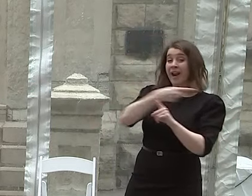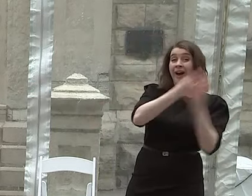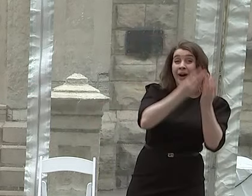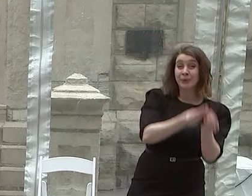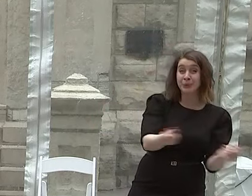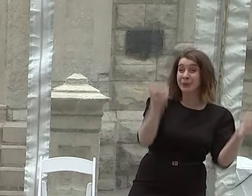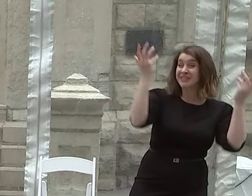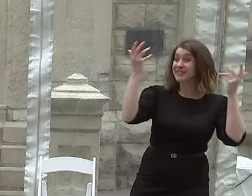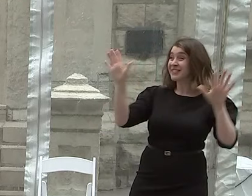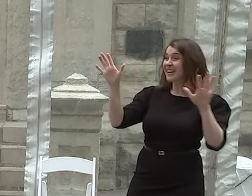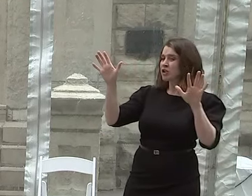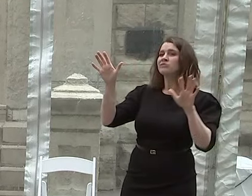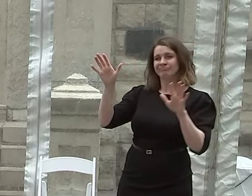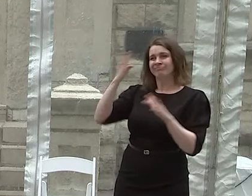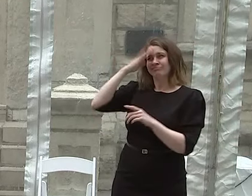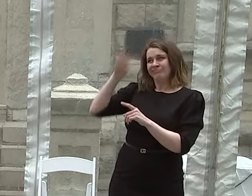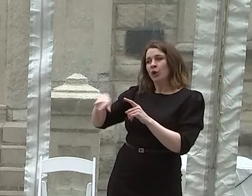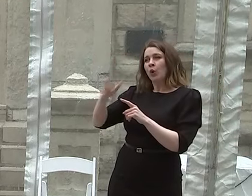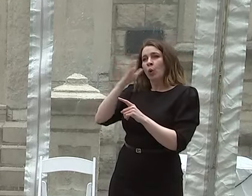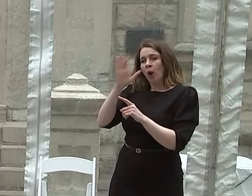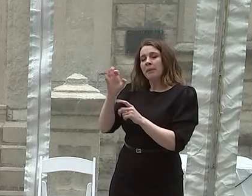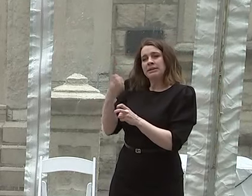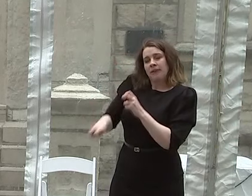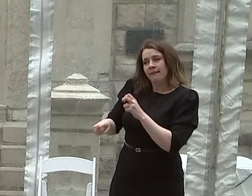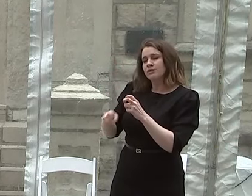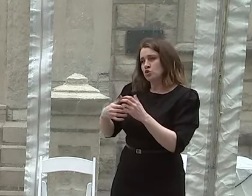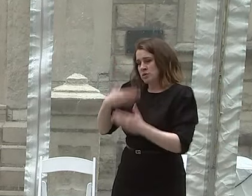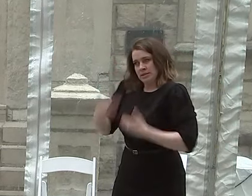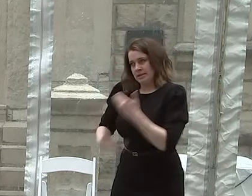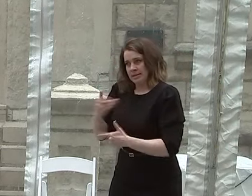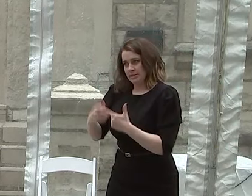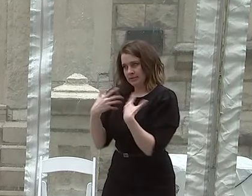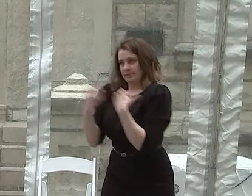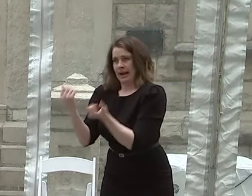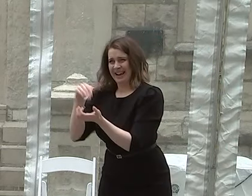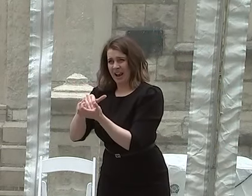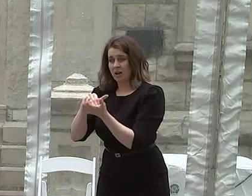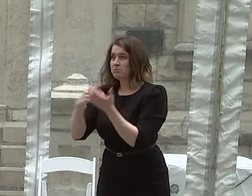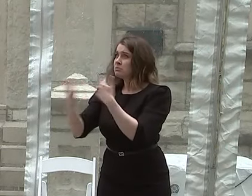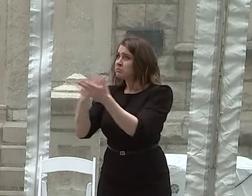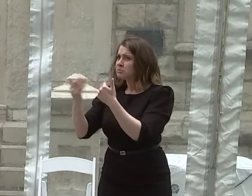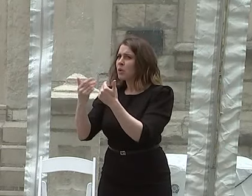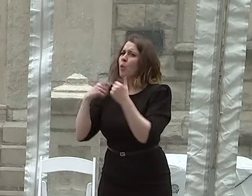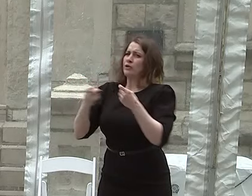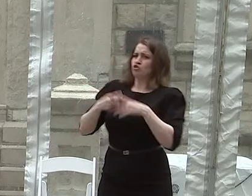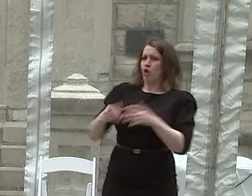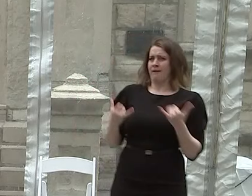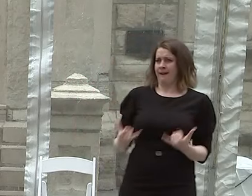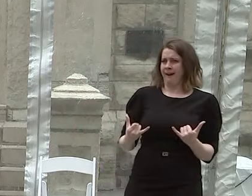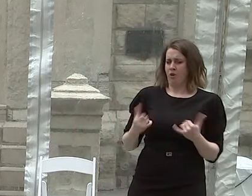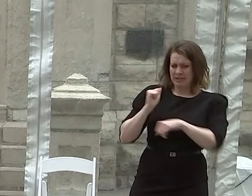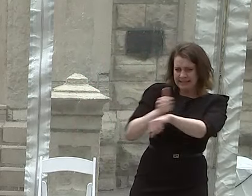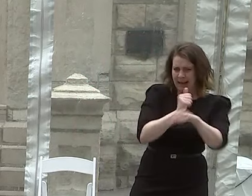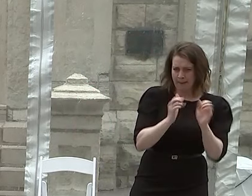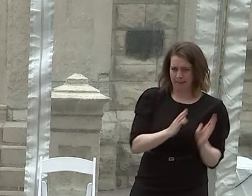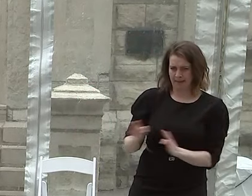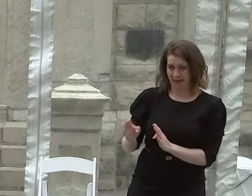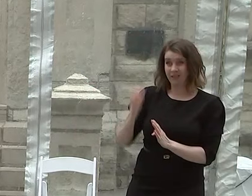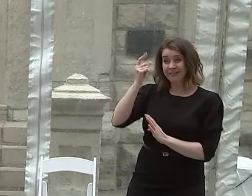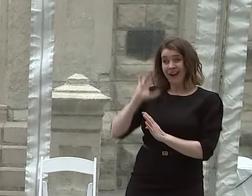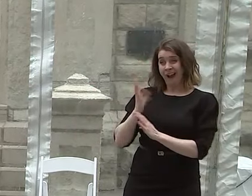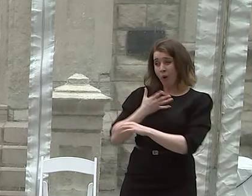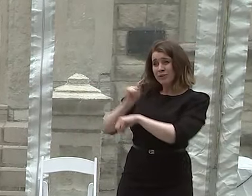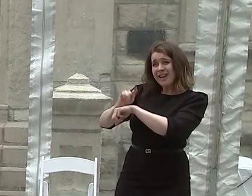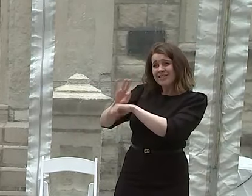we cannot hesitate to take the first steps now to ensure that there's a plan. The work of this task force is to